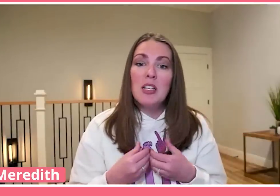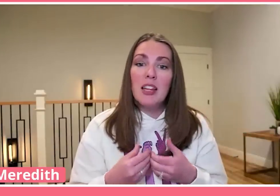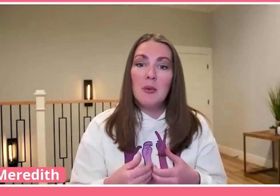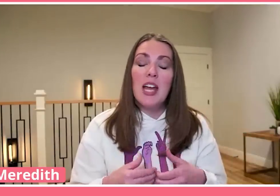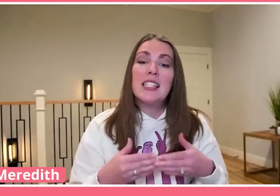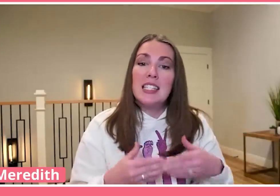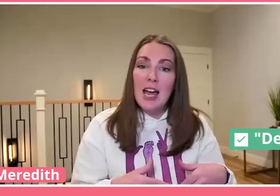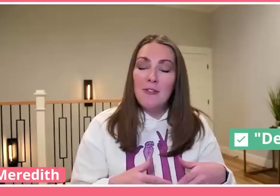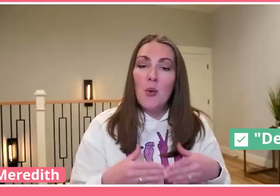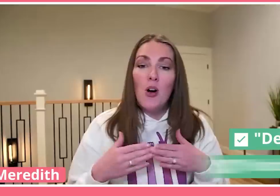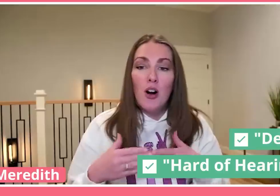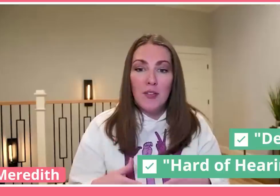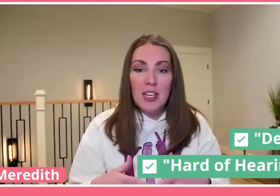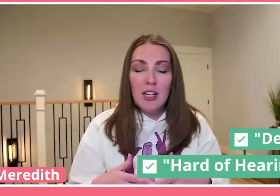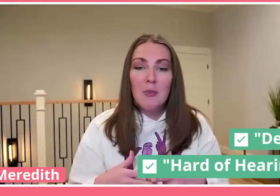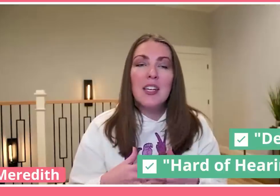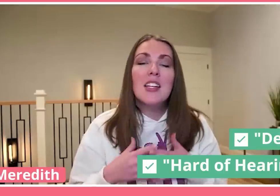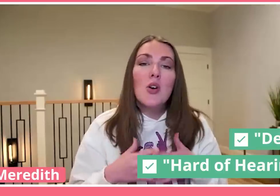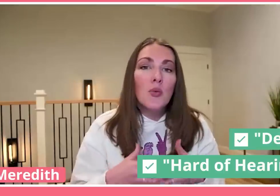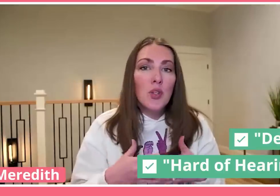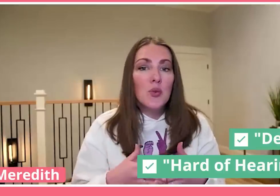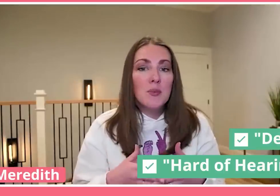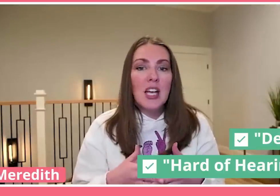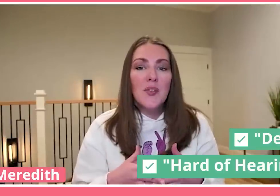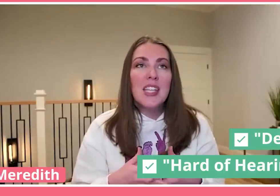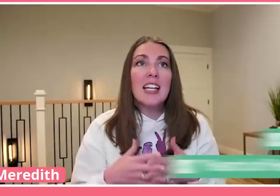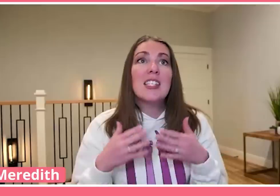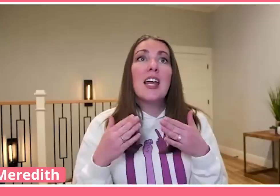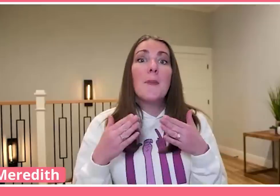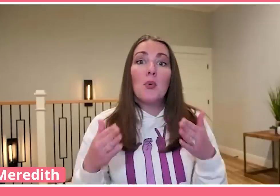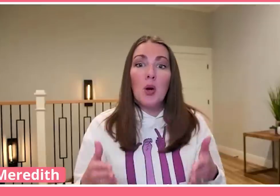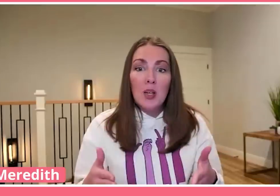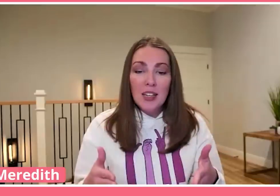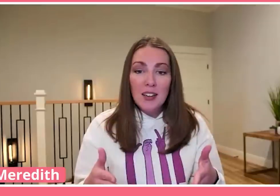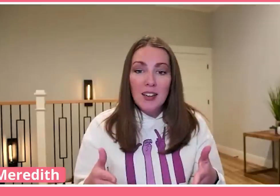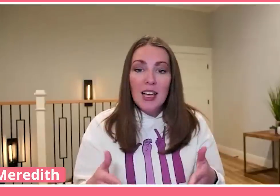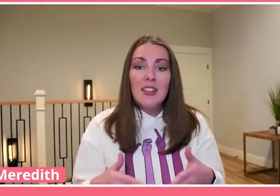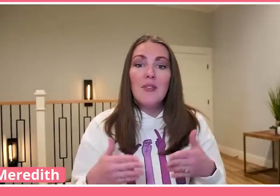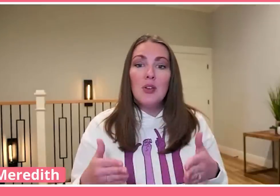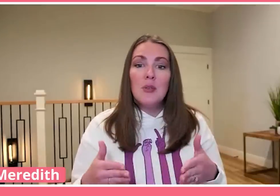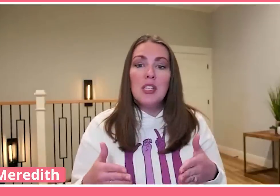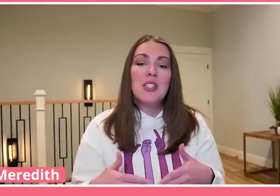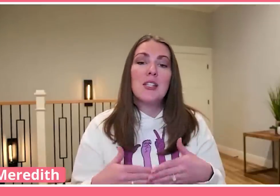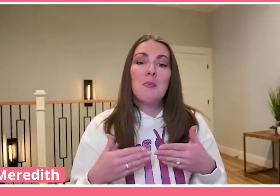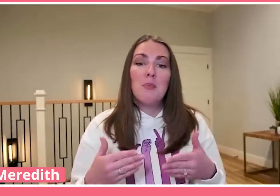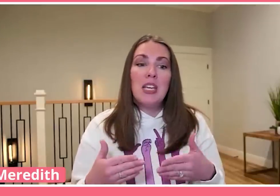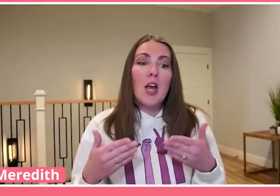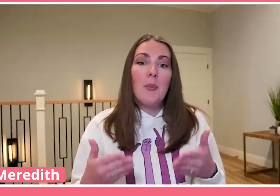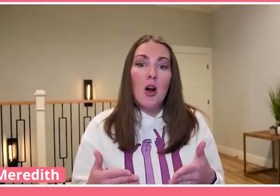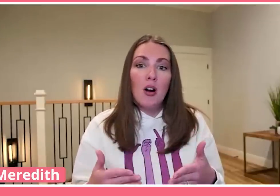labeled as deaf or hard of hearing because they don't view themselves as broken. They view themselves as being a part